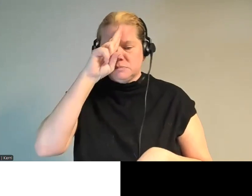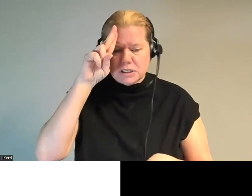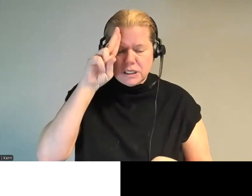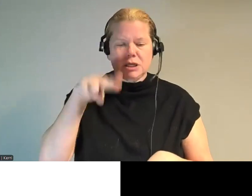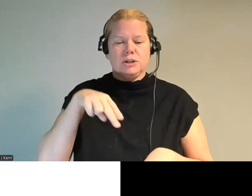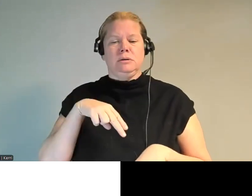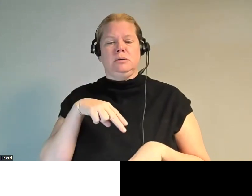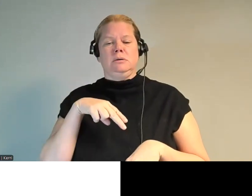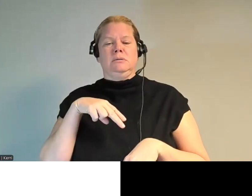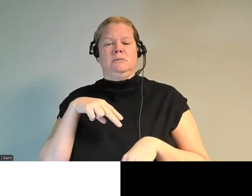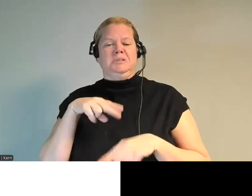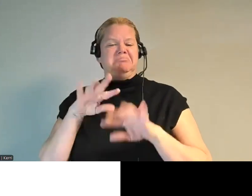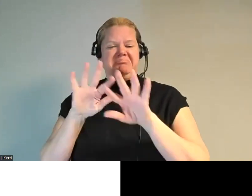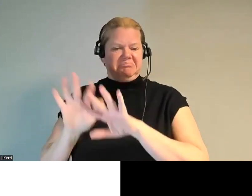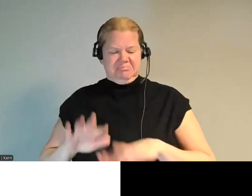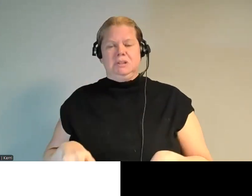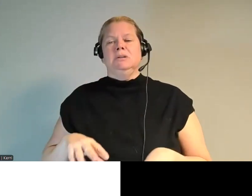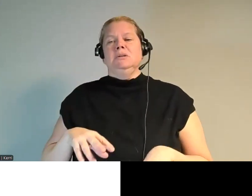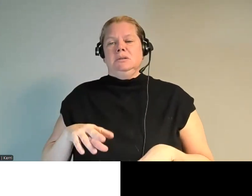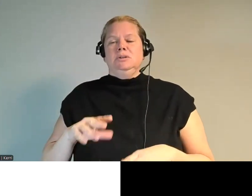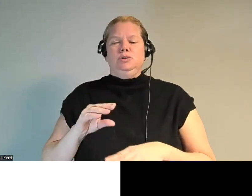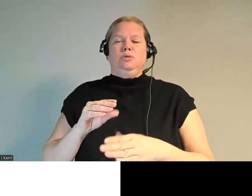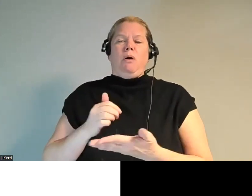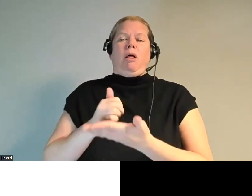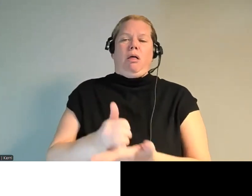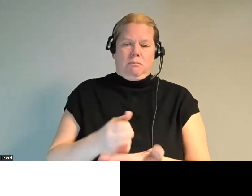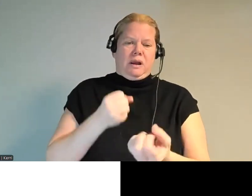help support policy advocacy change.